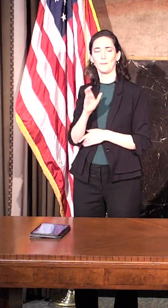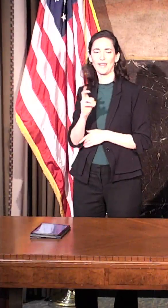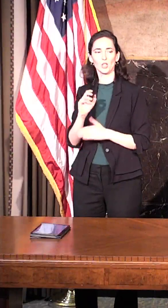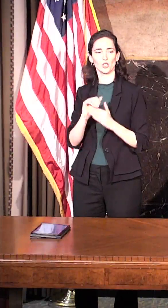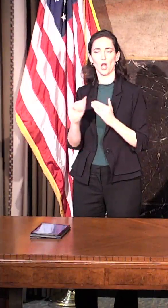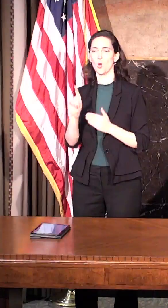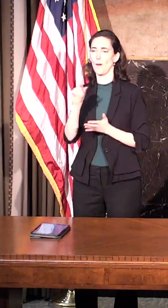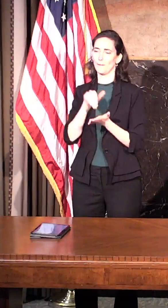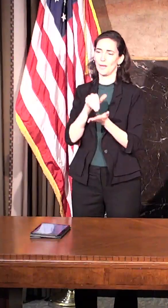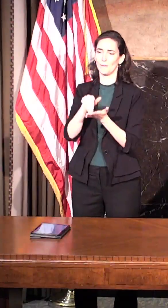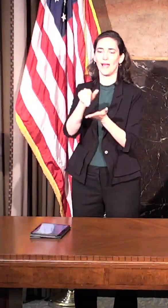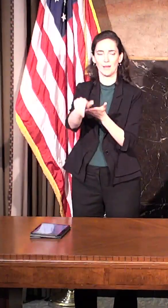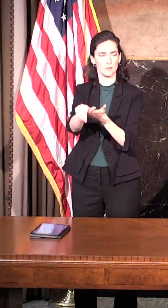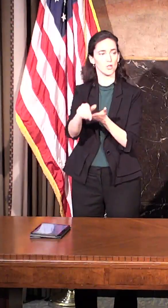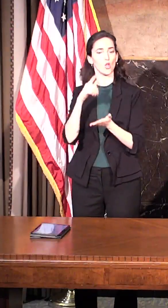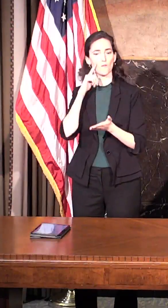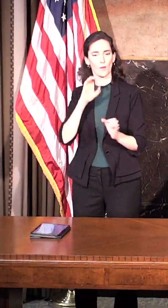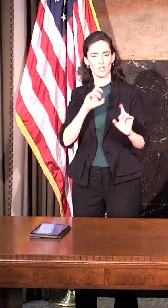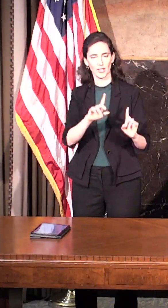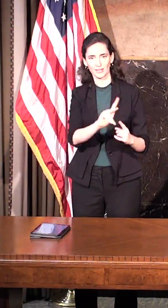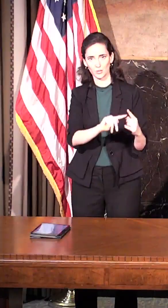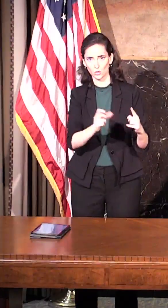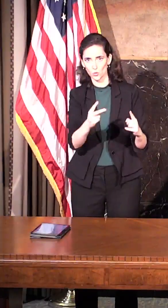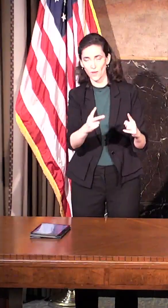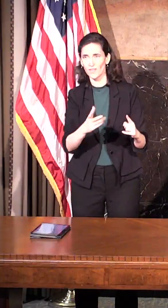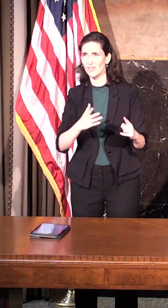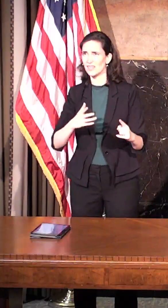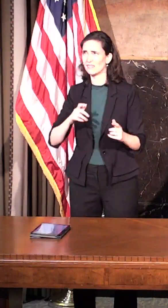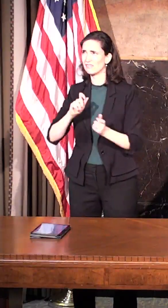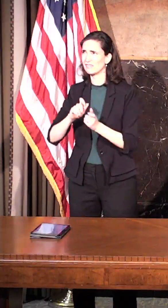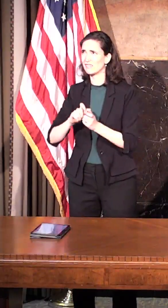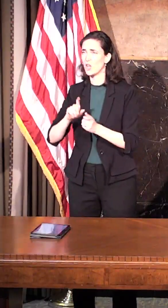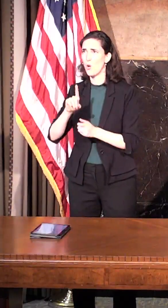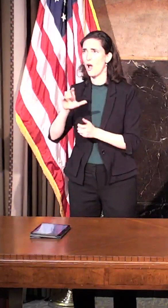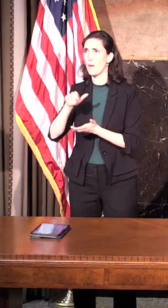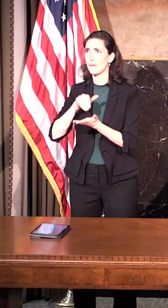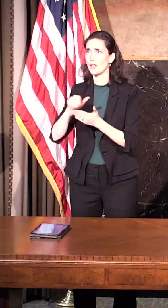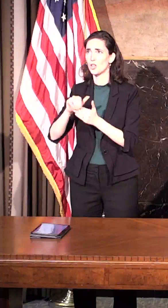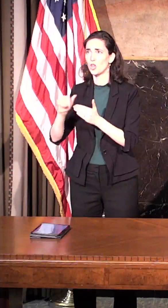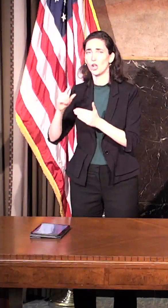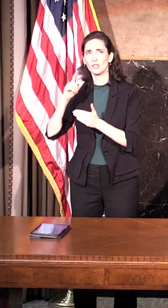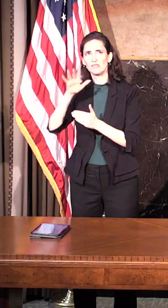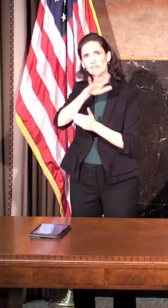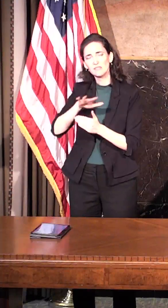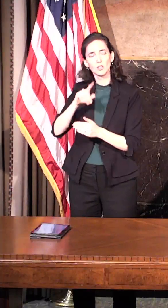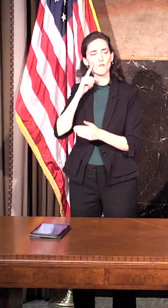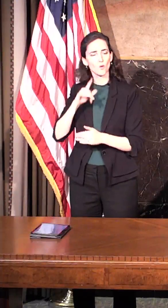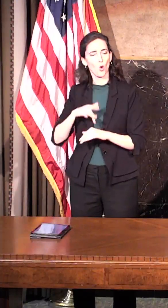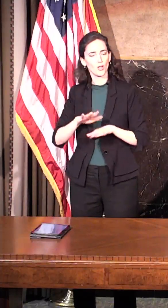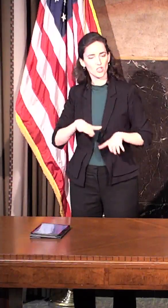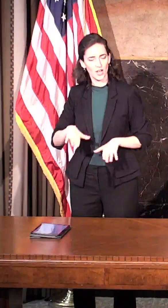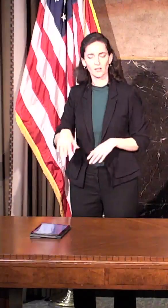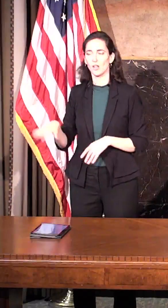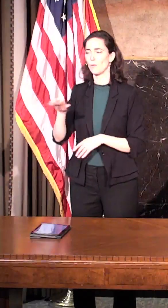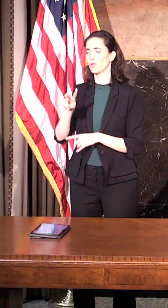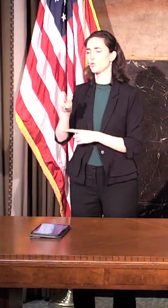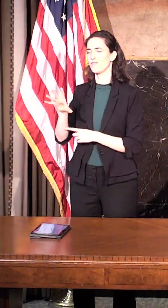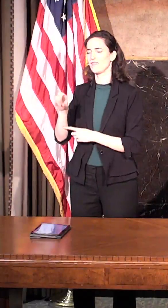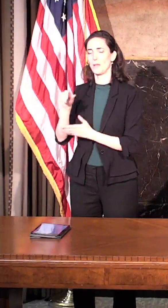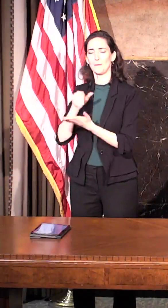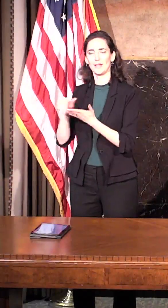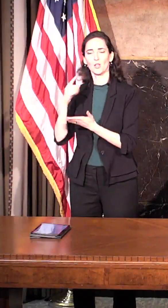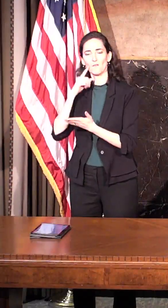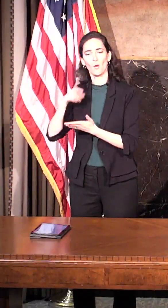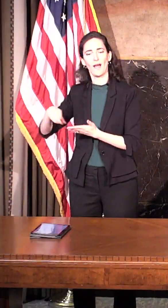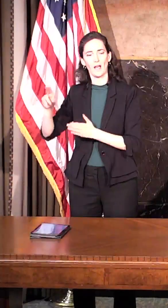have, and my numbers are going to be a little bit off, but more than $100 million for early childhood, about $250 million for higher